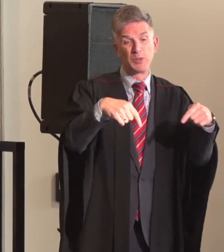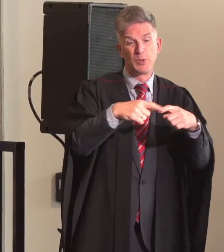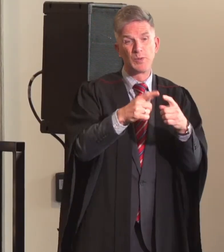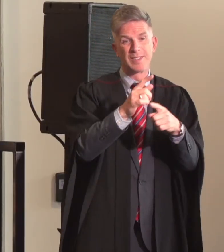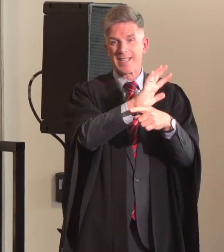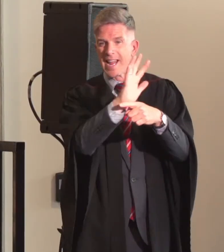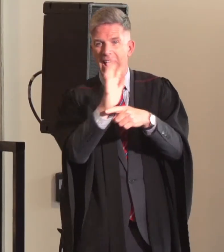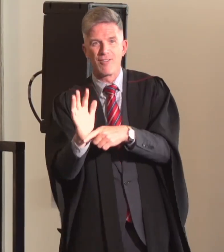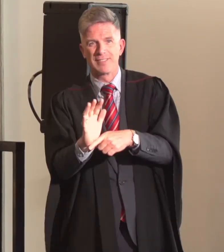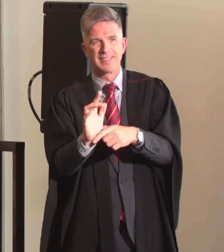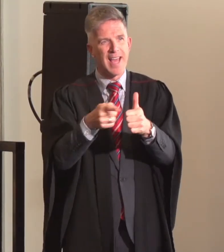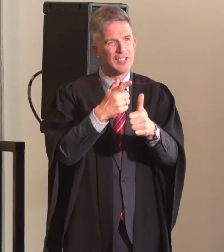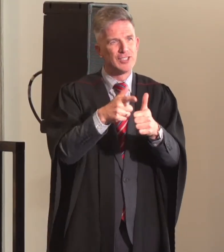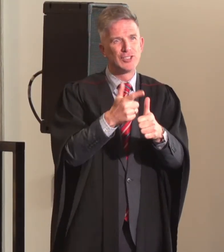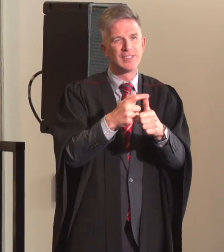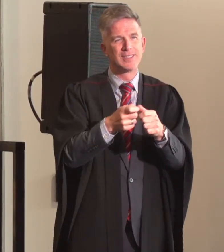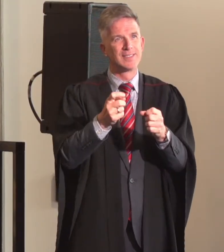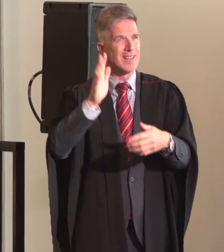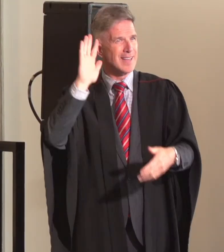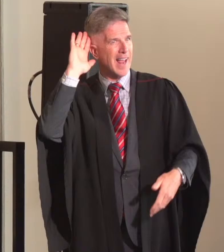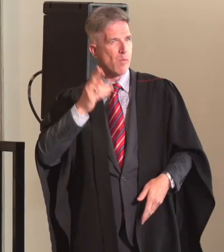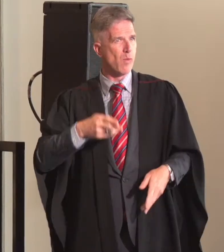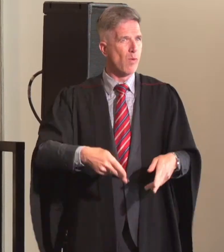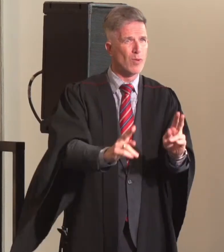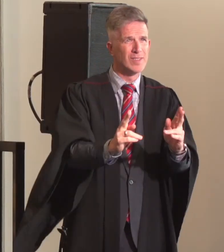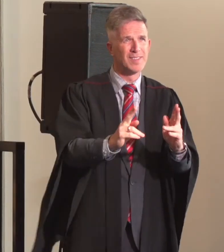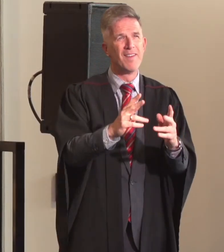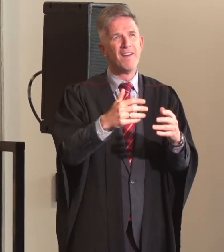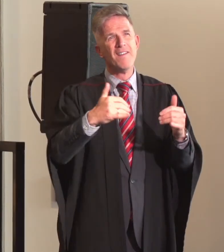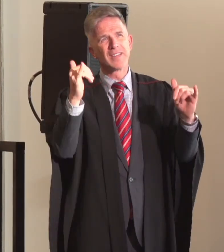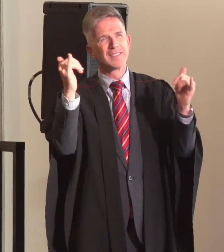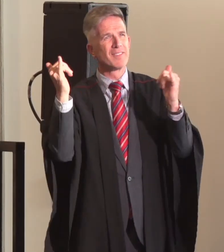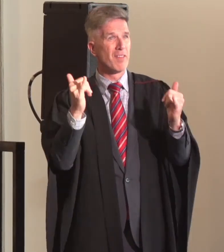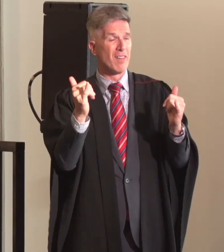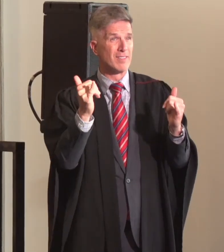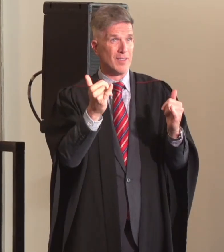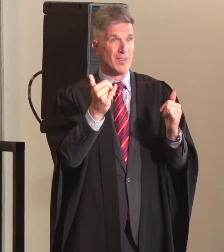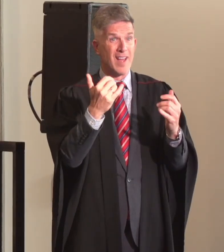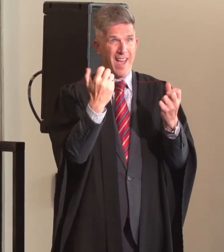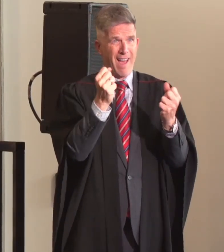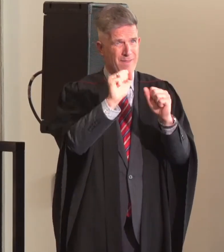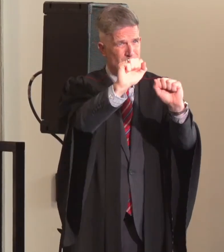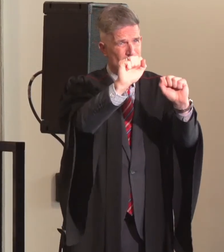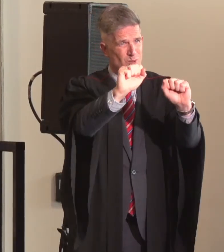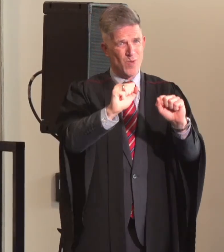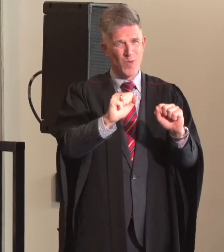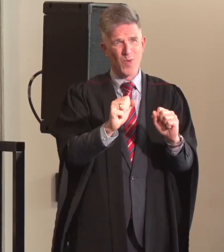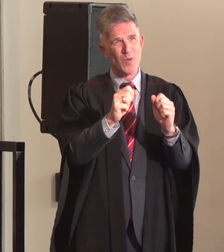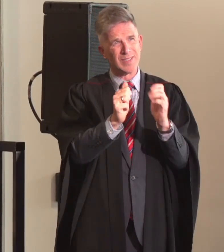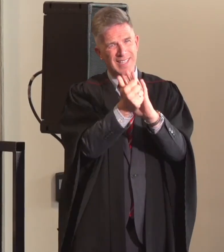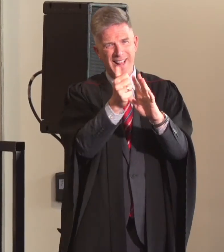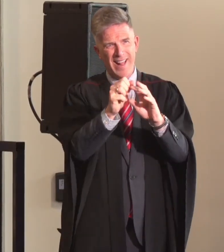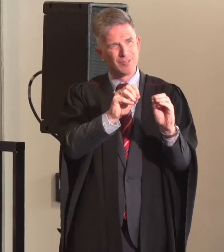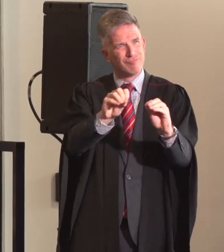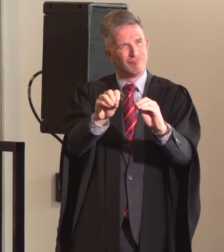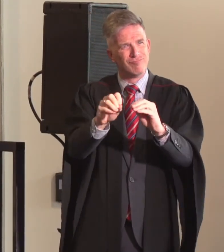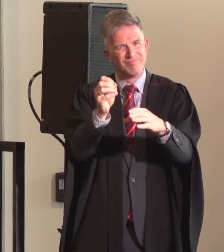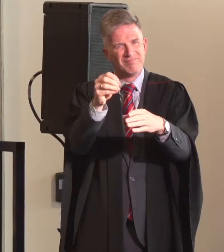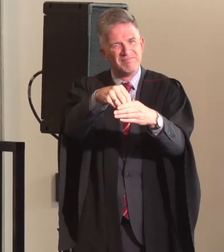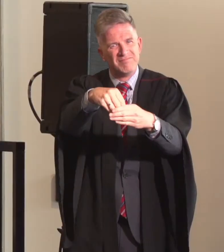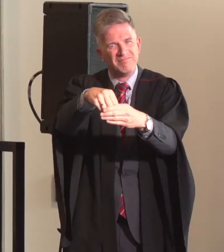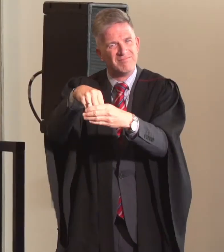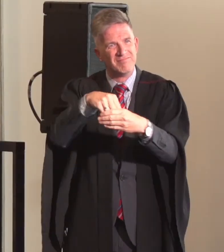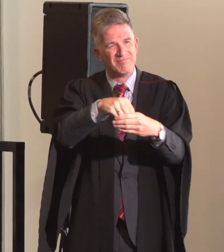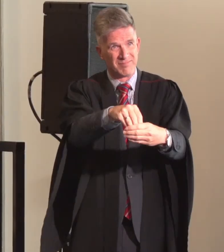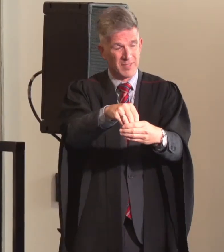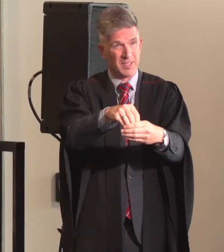agencies, festivals, and the pages of the world's sketchbooks, stay curious. Trust your ideas. Keep pushing the boundaries of what's